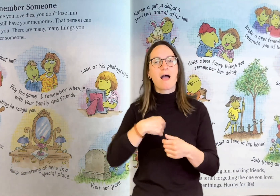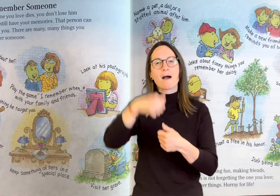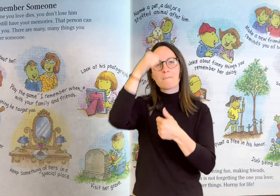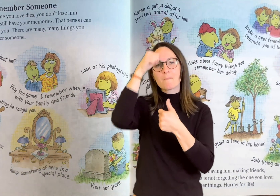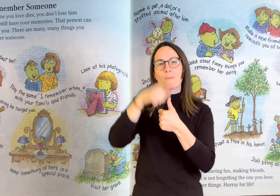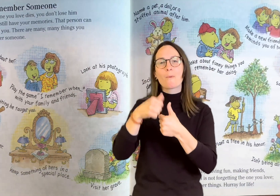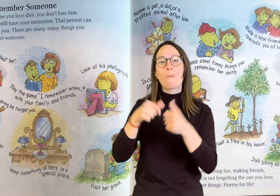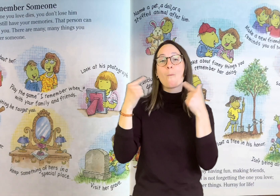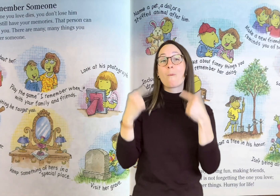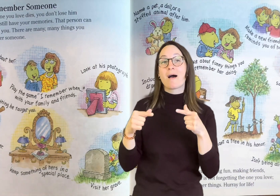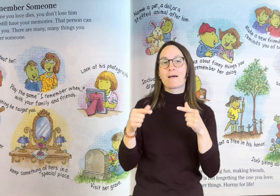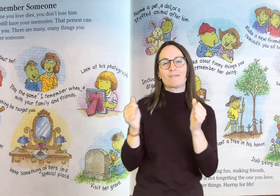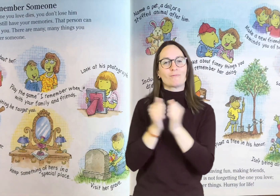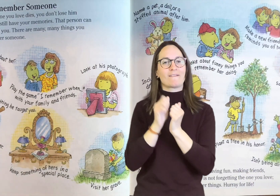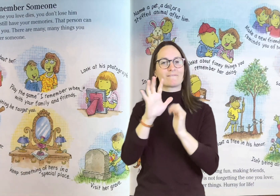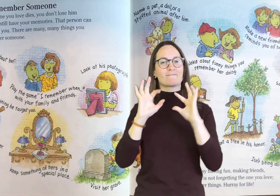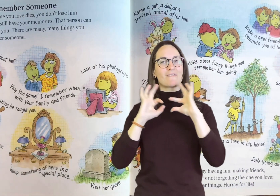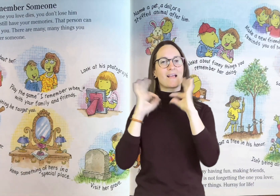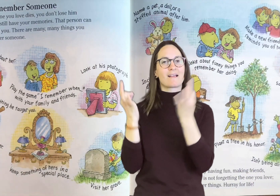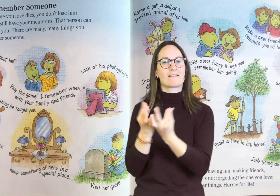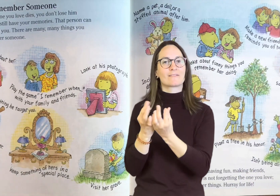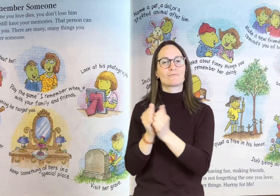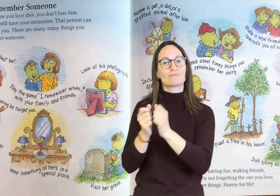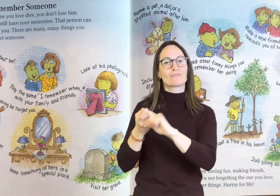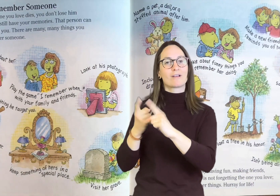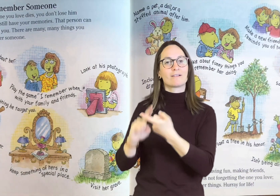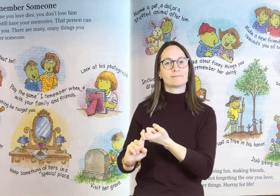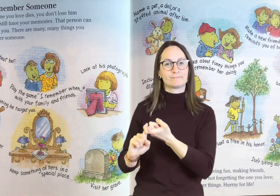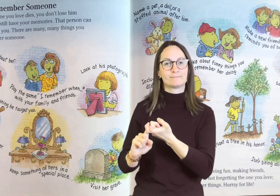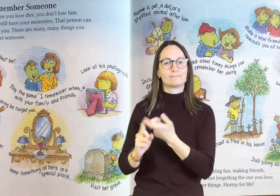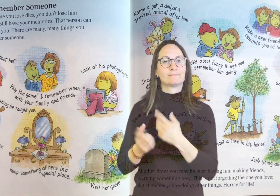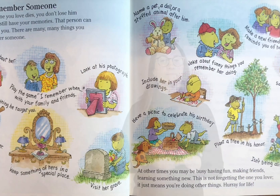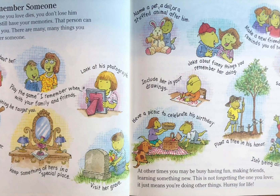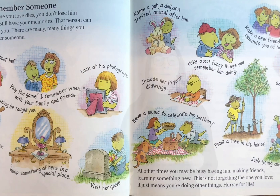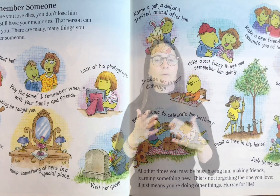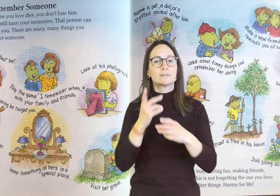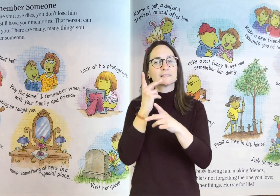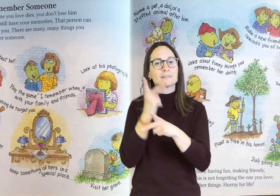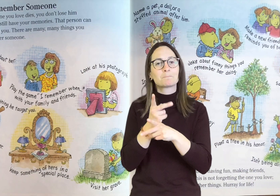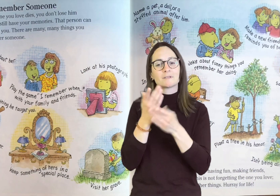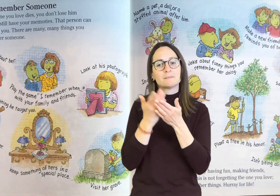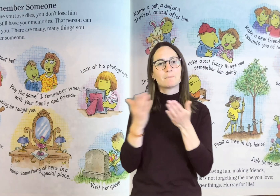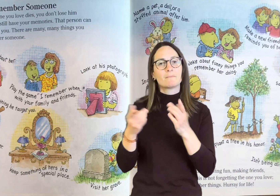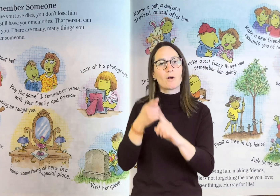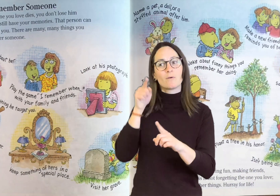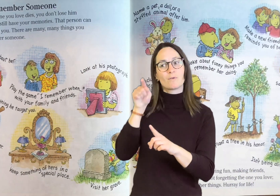Play the game I Remember When with your family and friends.